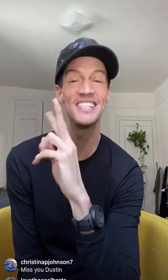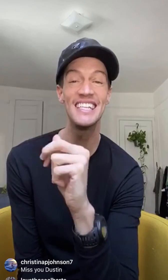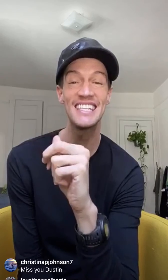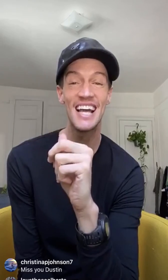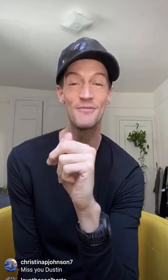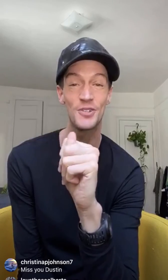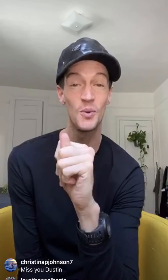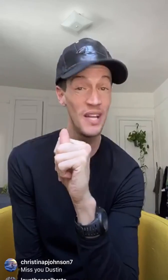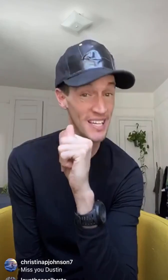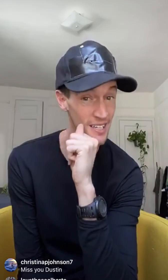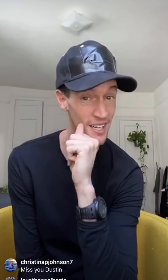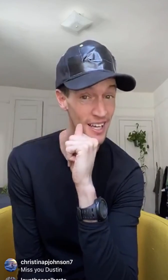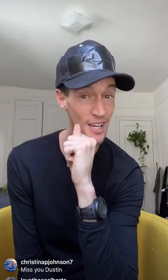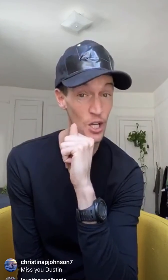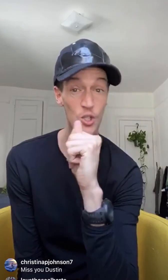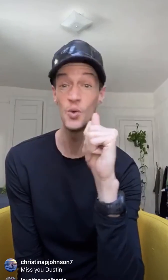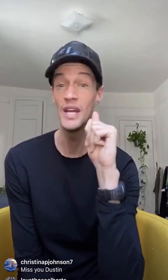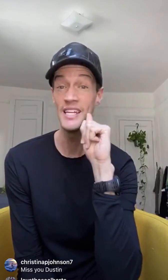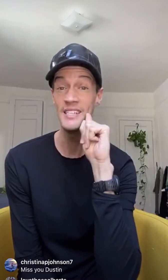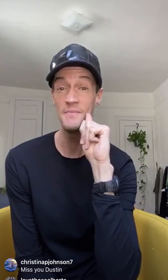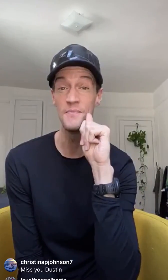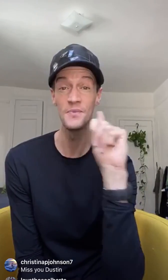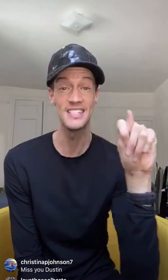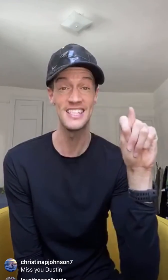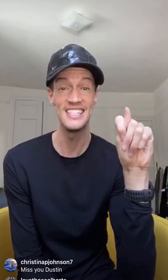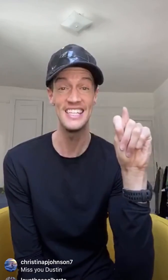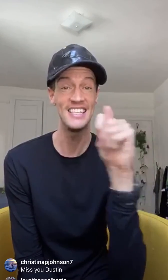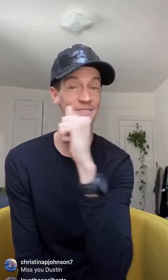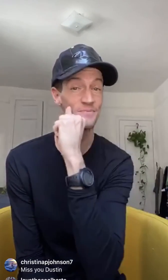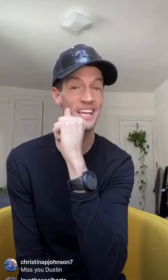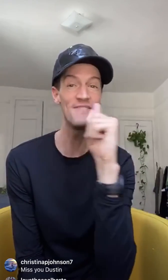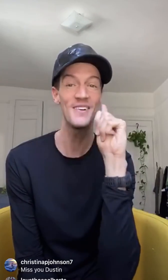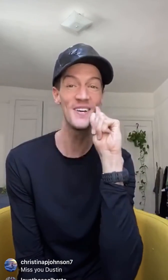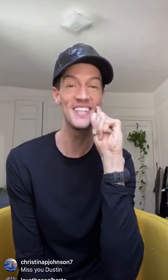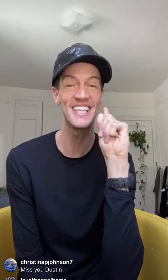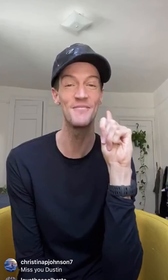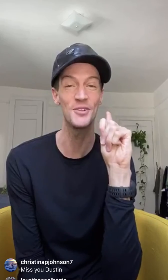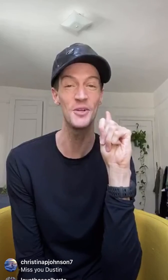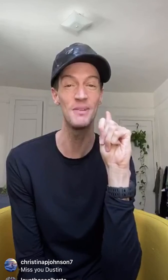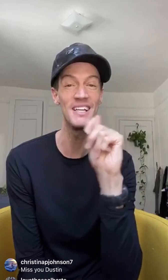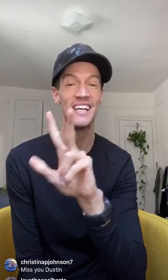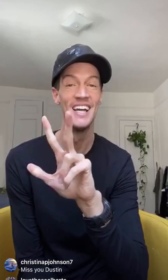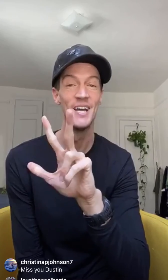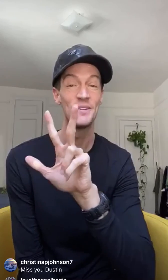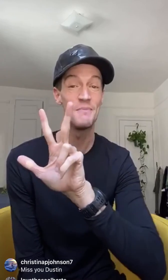Restaurant. Very good. That's very similar to the sign for bachelor. Yep,